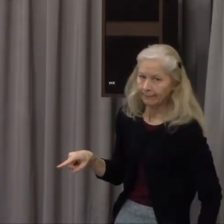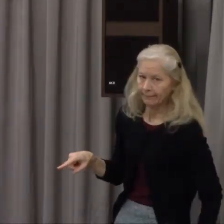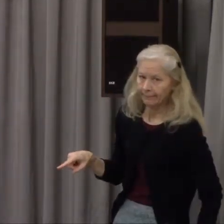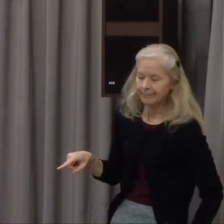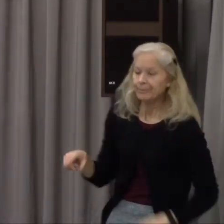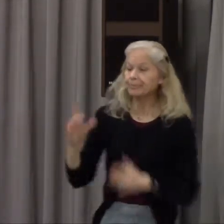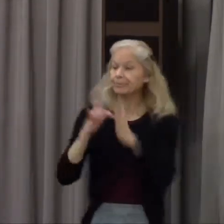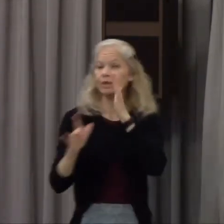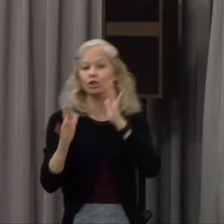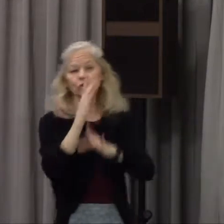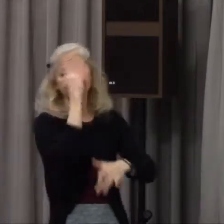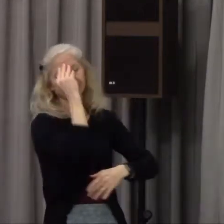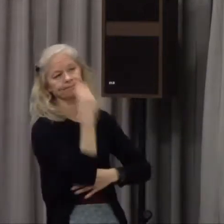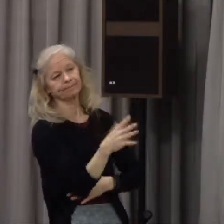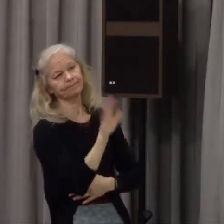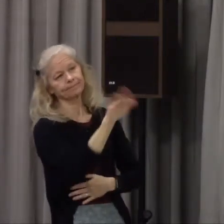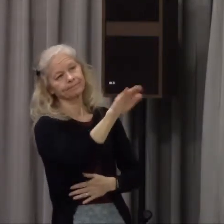father ye will do.